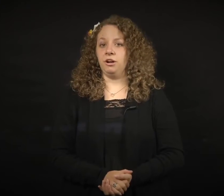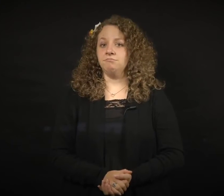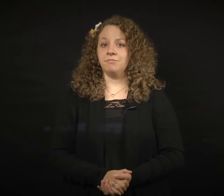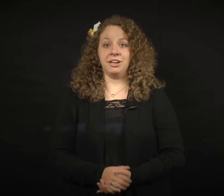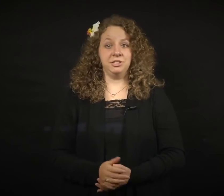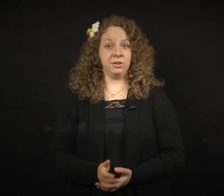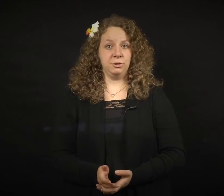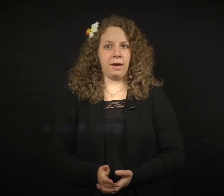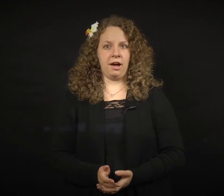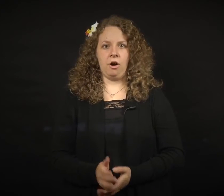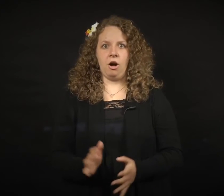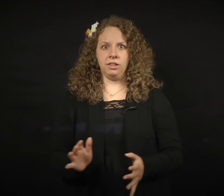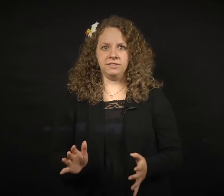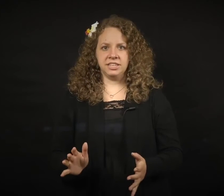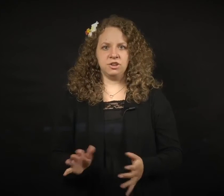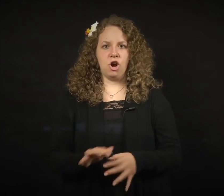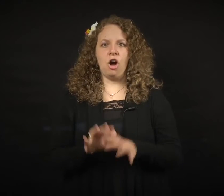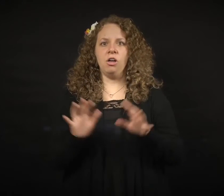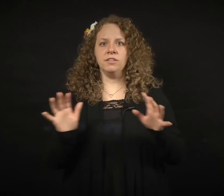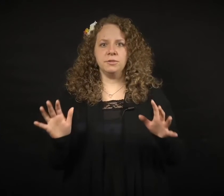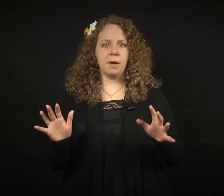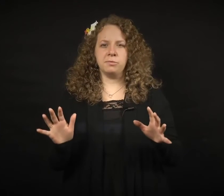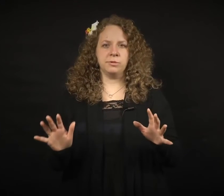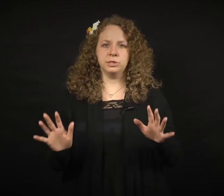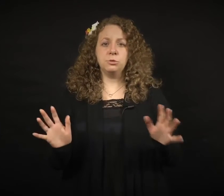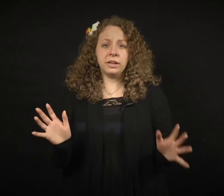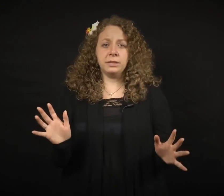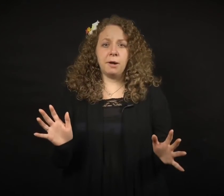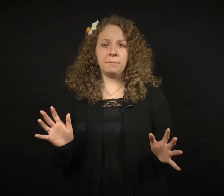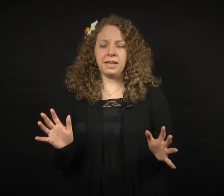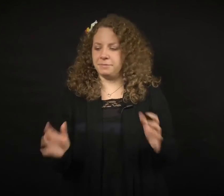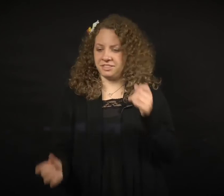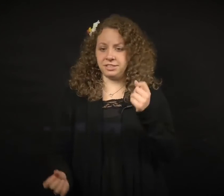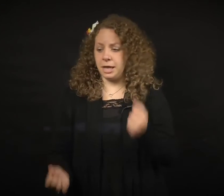Or I could tell you about how all of a sudden all of the popcorn was quickly popping up like this.